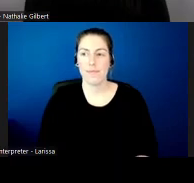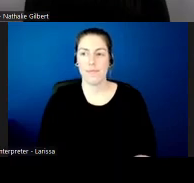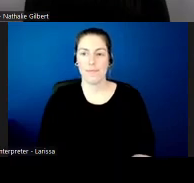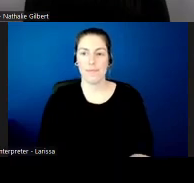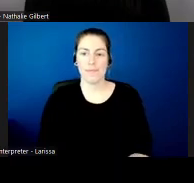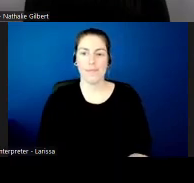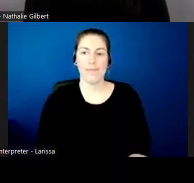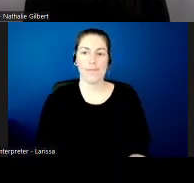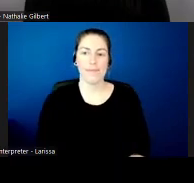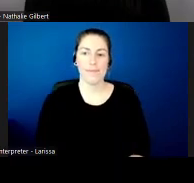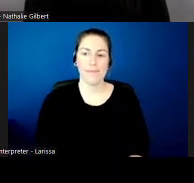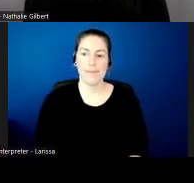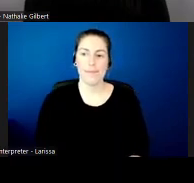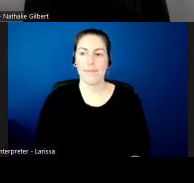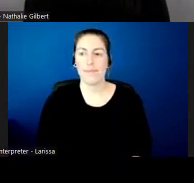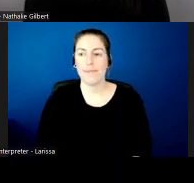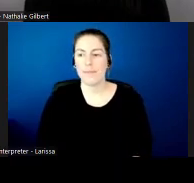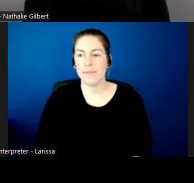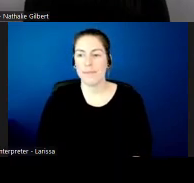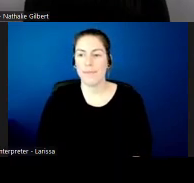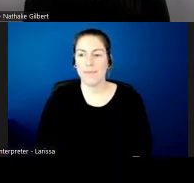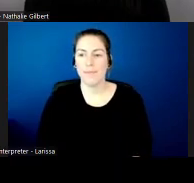rubble.